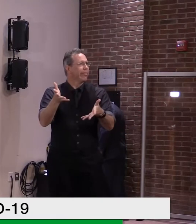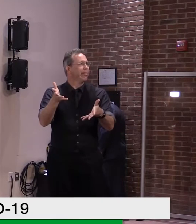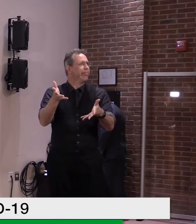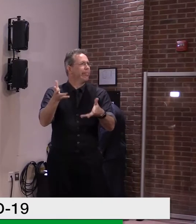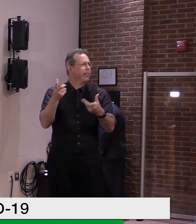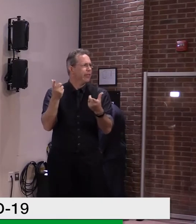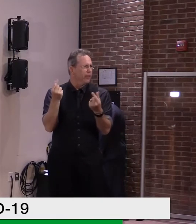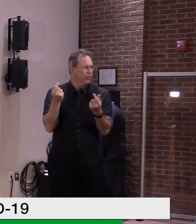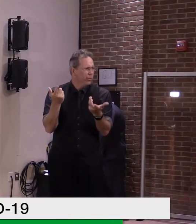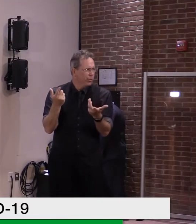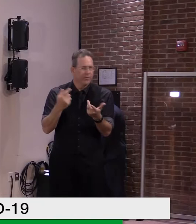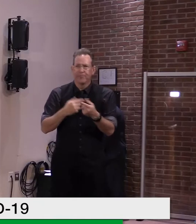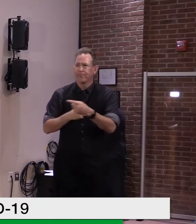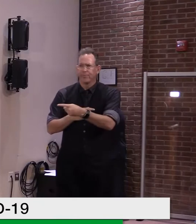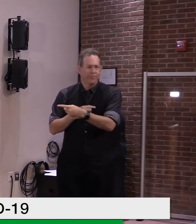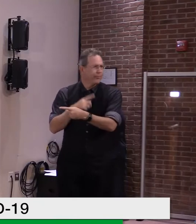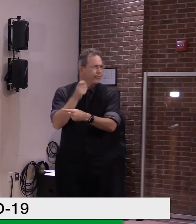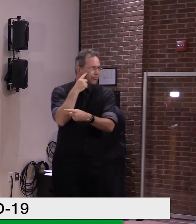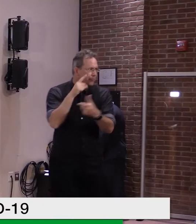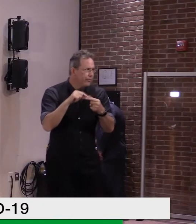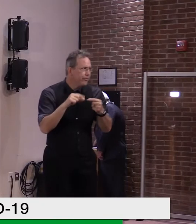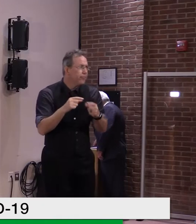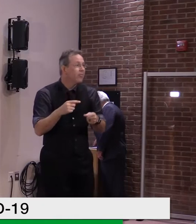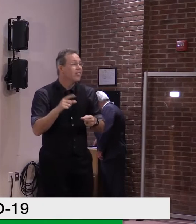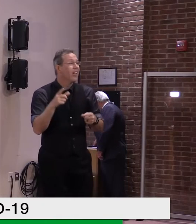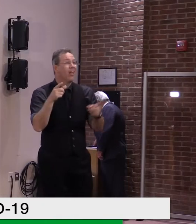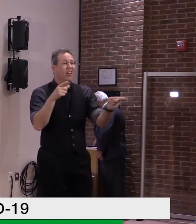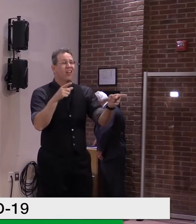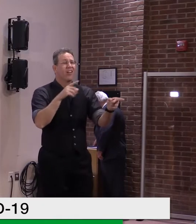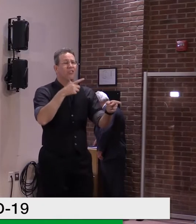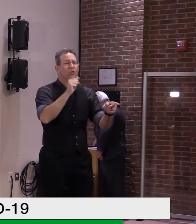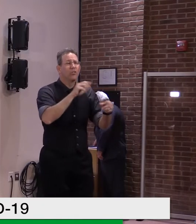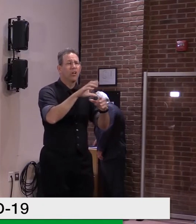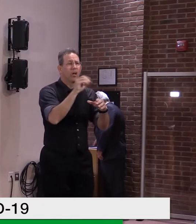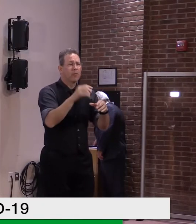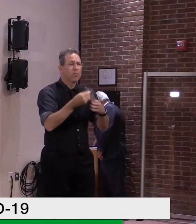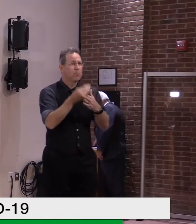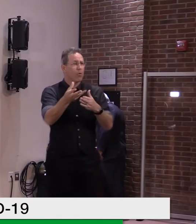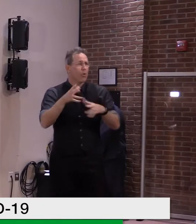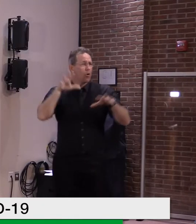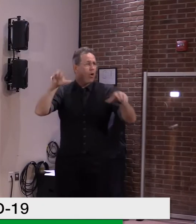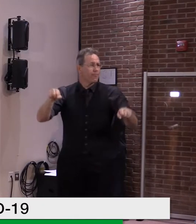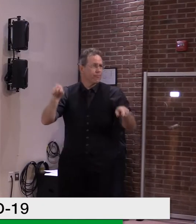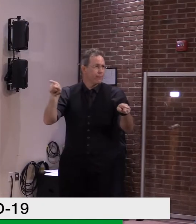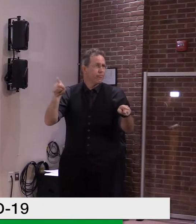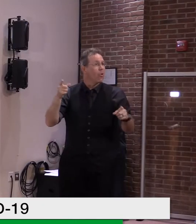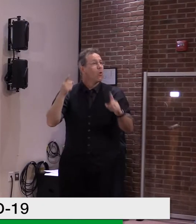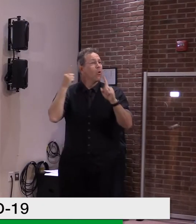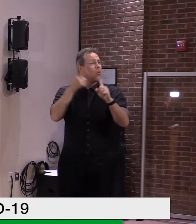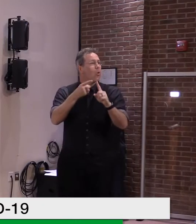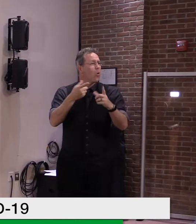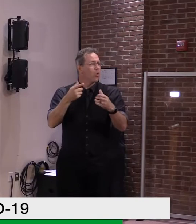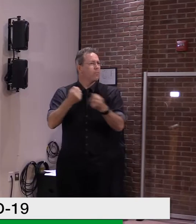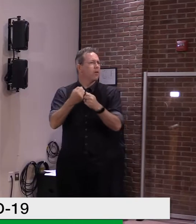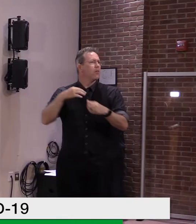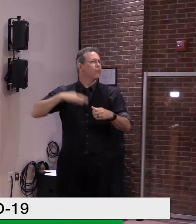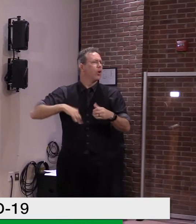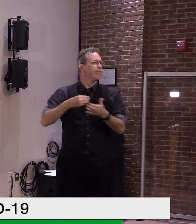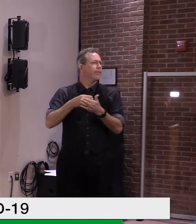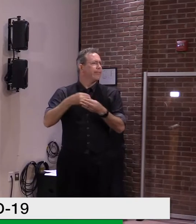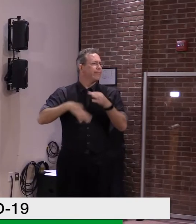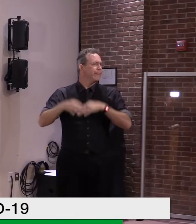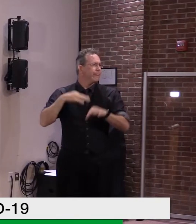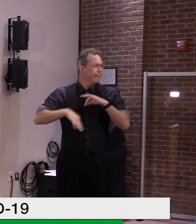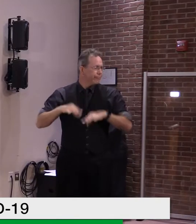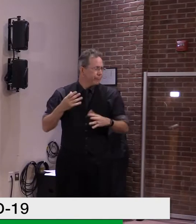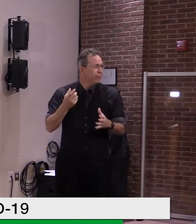can to take care of those who are in line for some of the